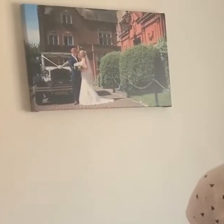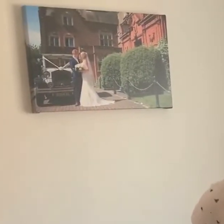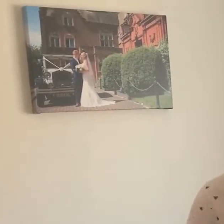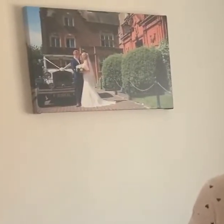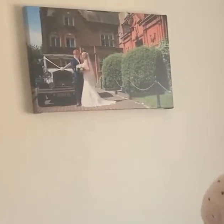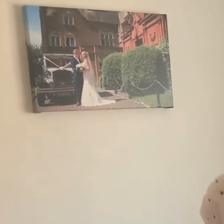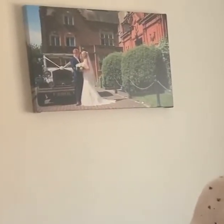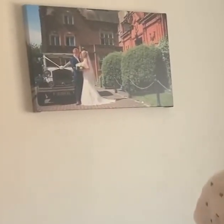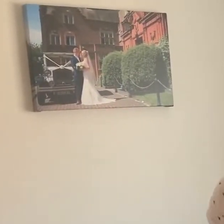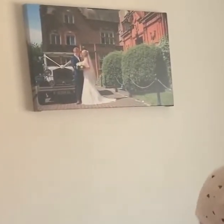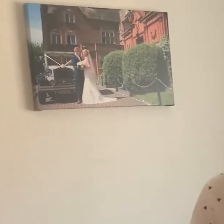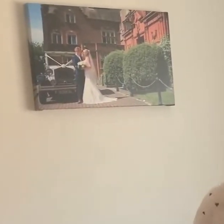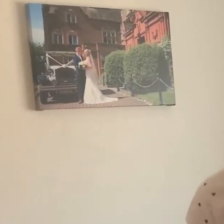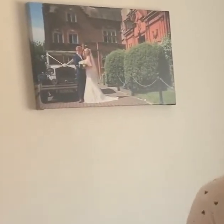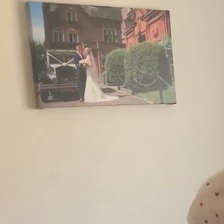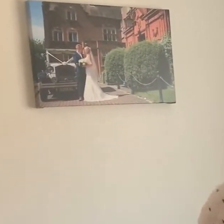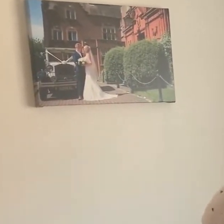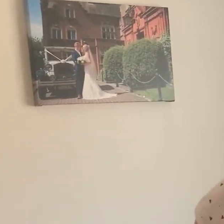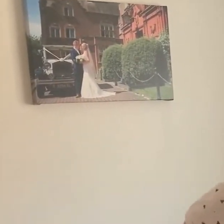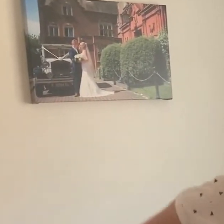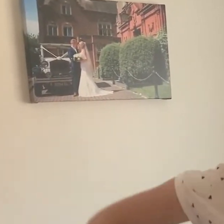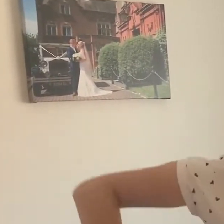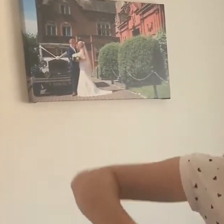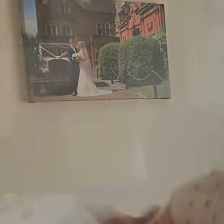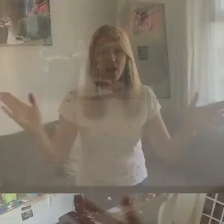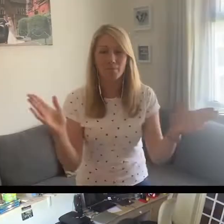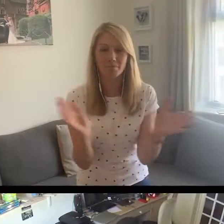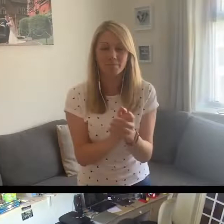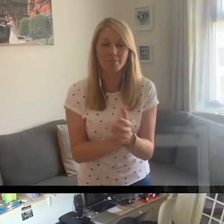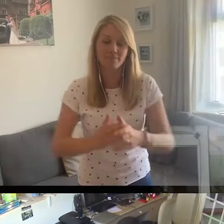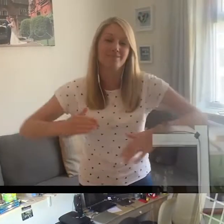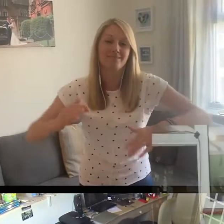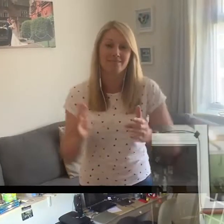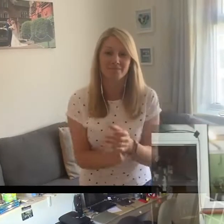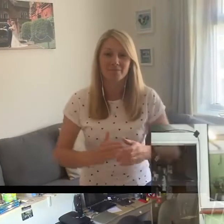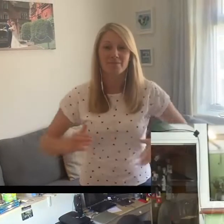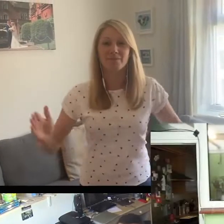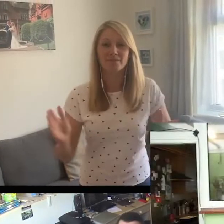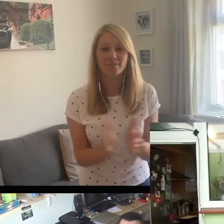I will run this race and I will never stop.